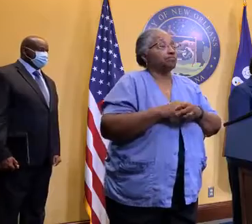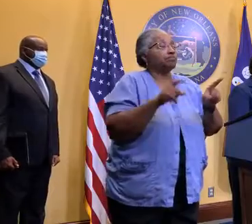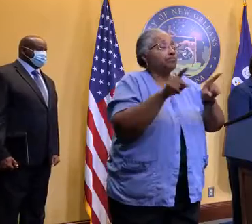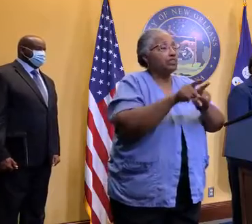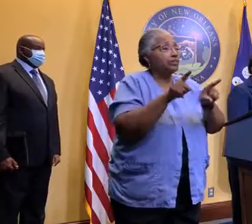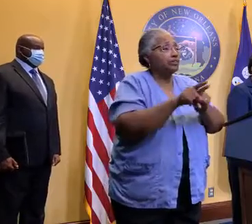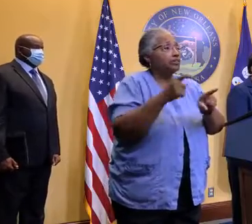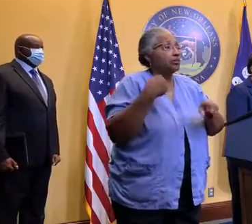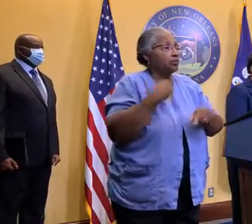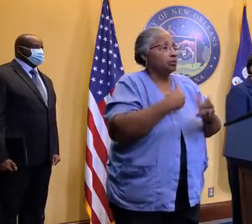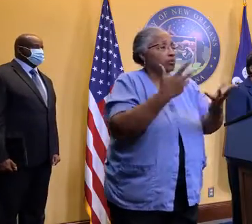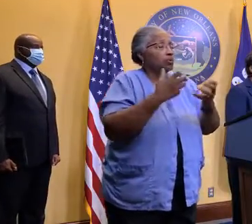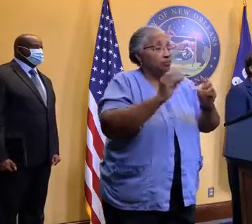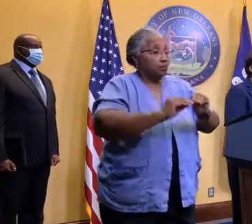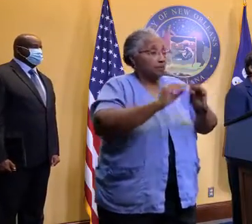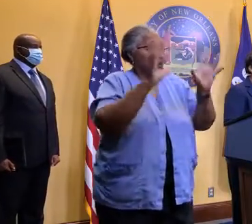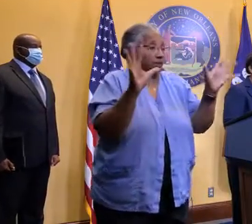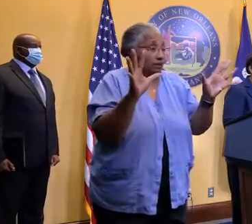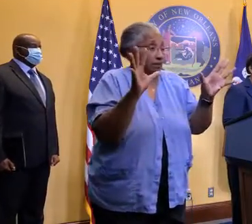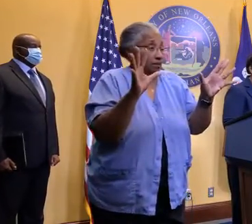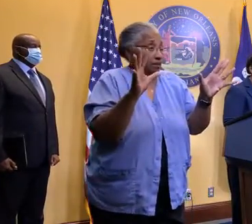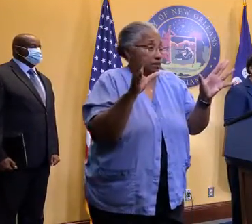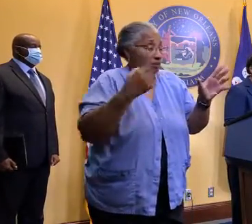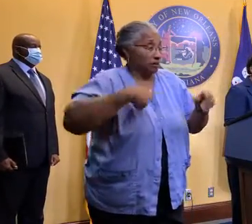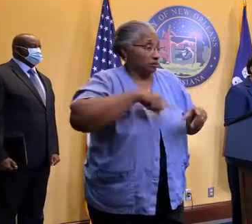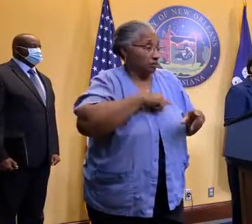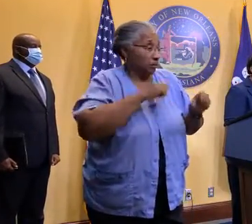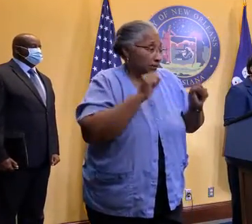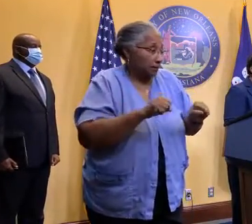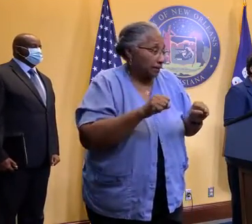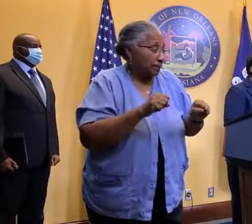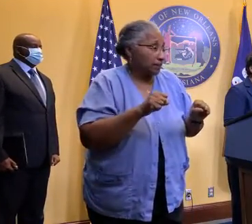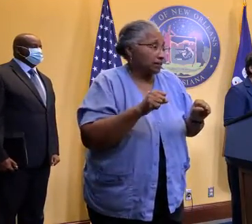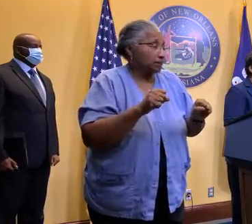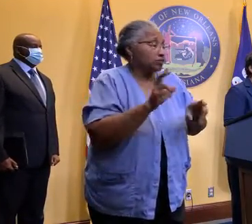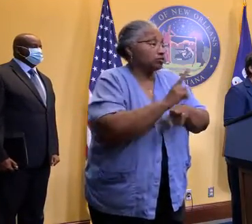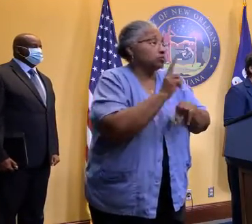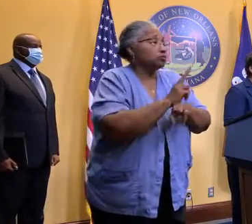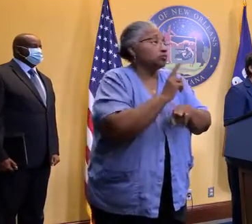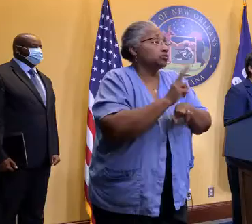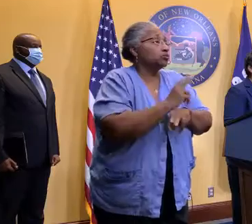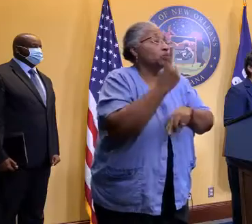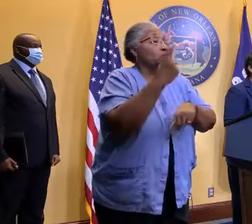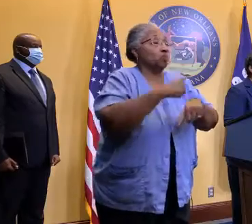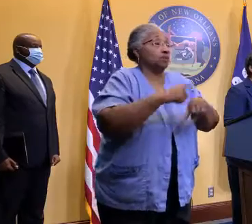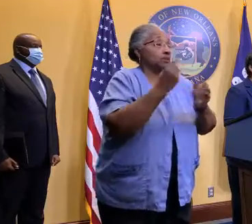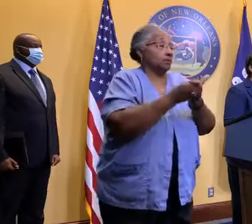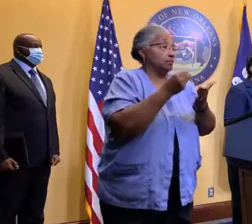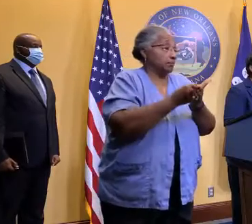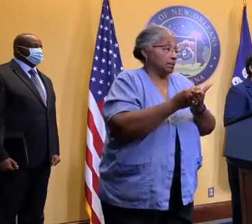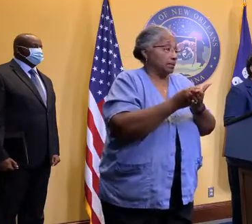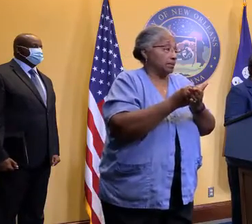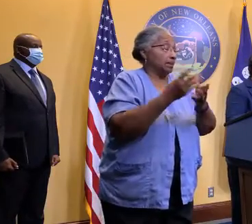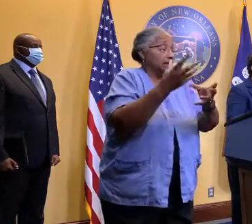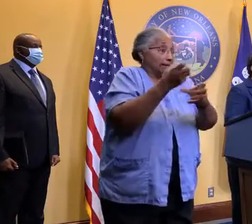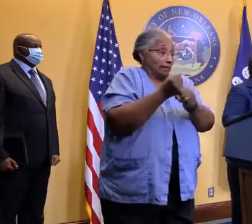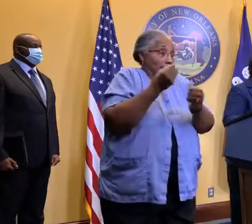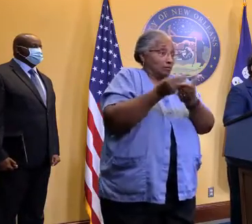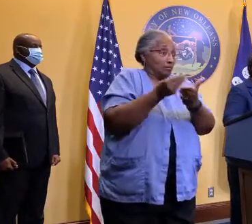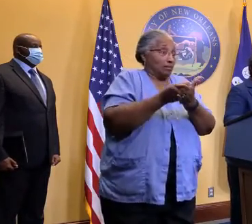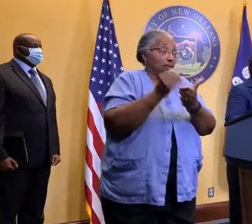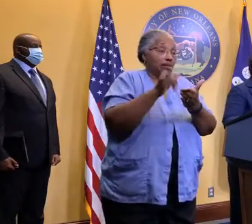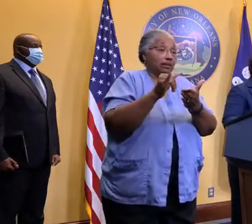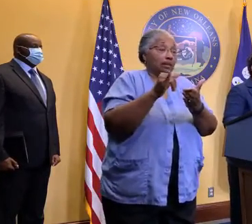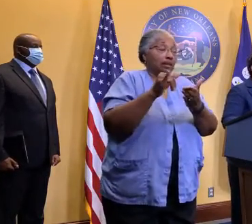just being very clear about how we have been able to utilize one-time money and get money that was just